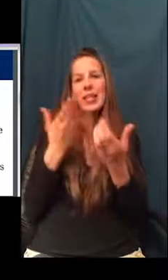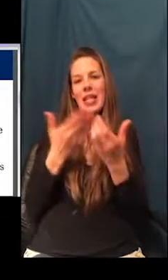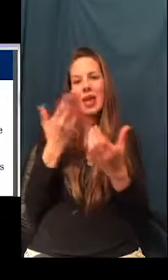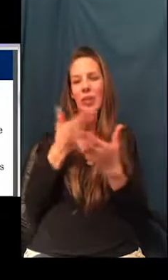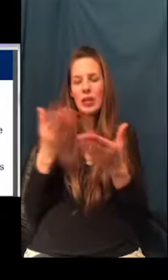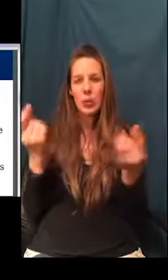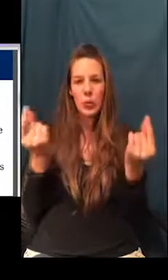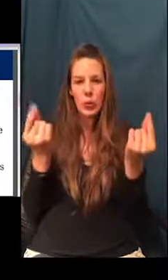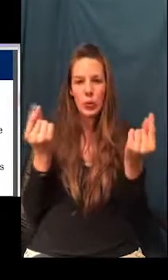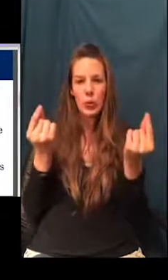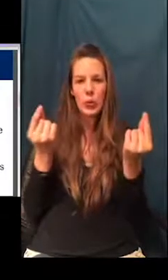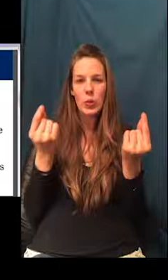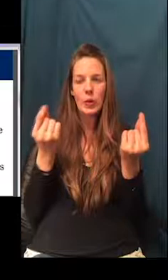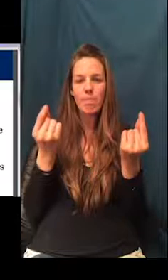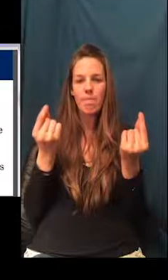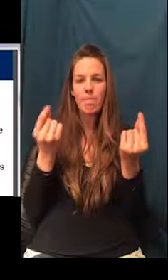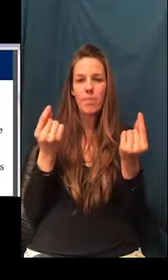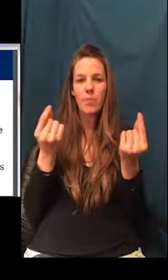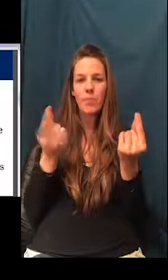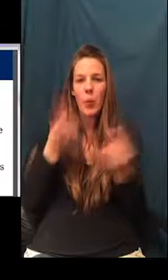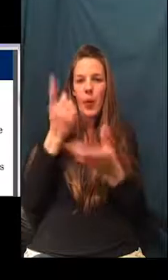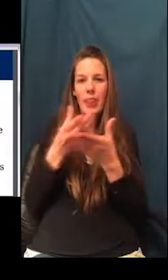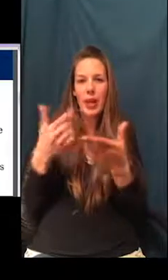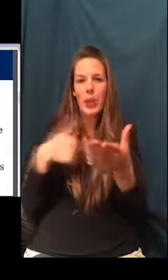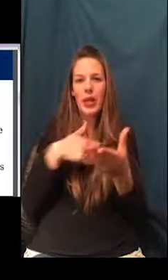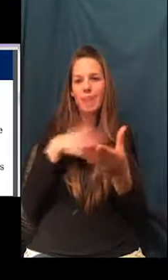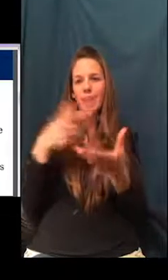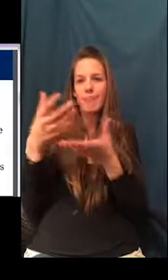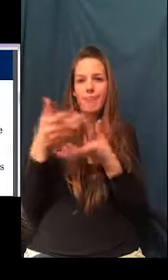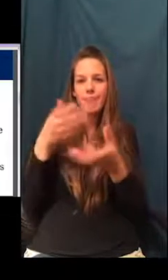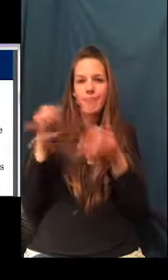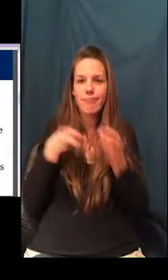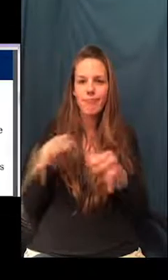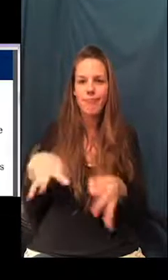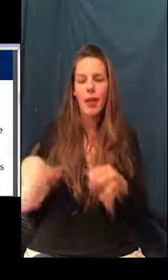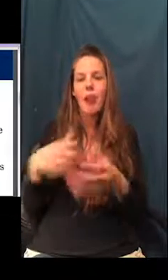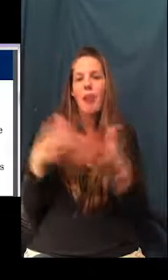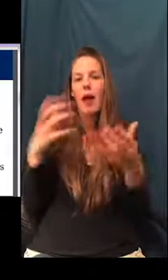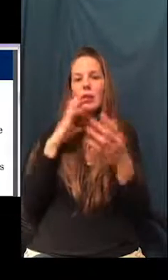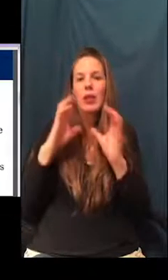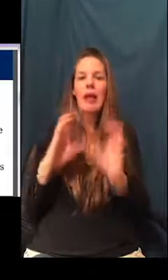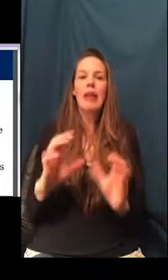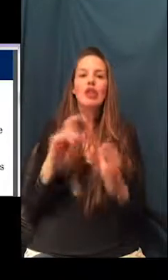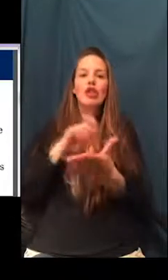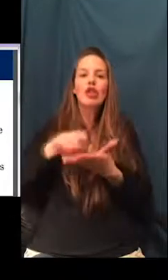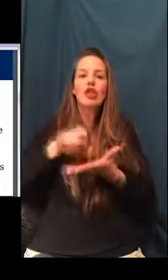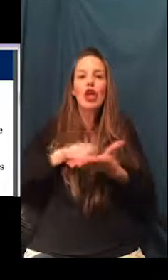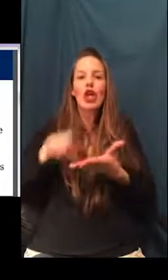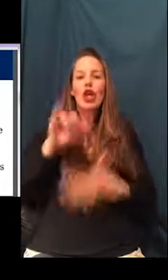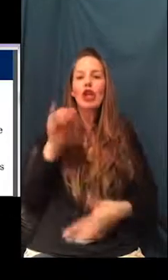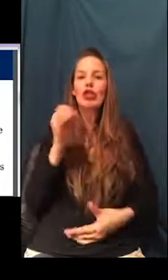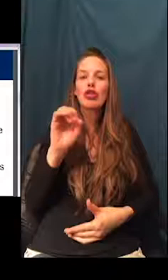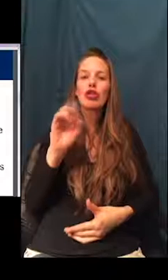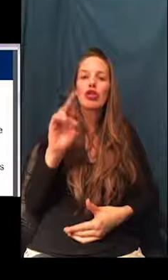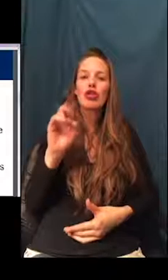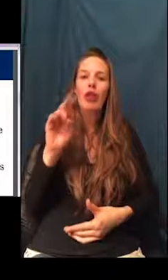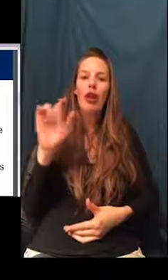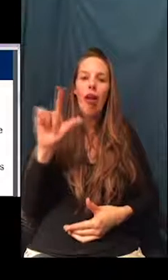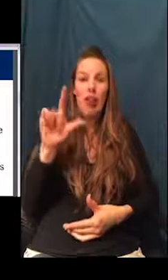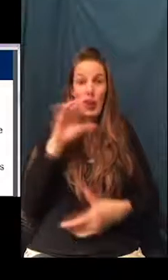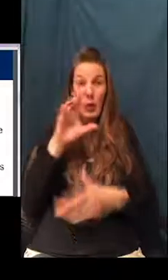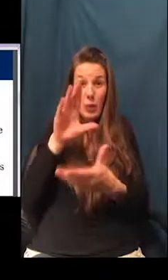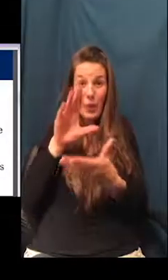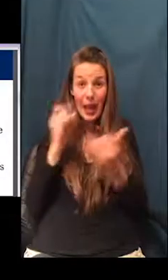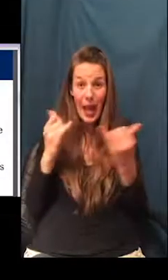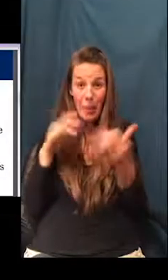that people can do. One of the things that we're talking a lot about with our clients is journaling, because you are in the middle of